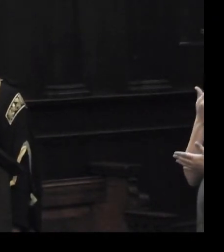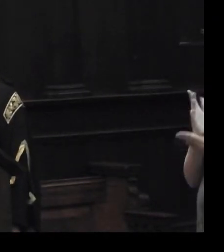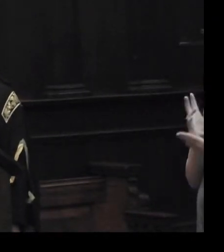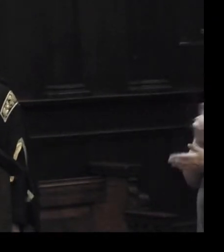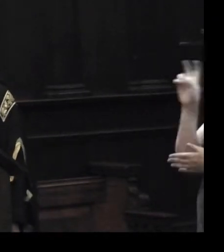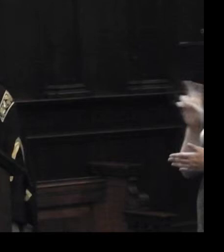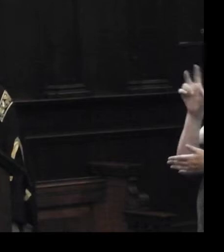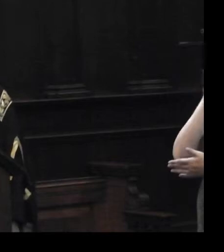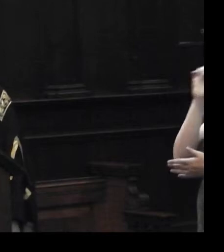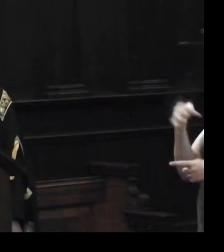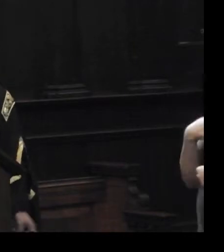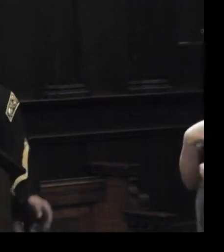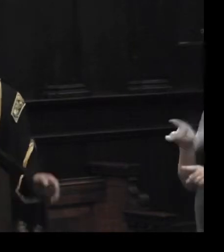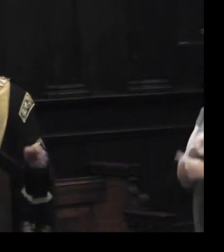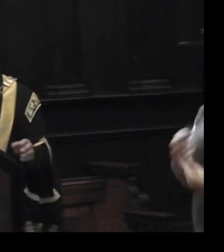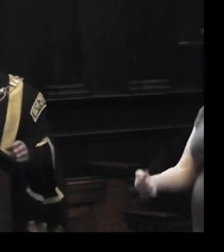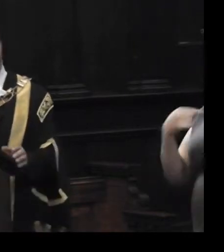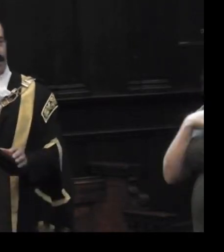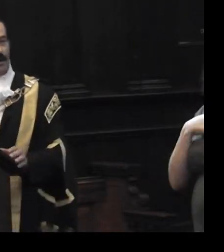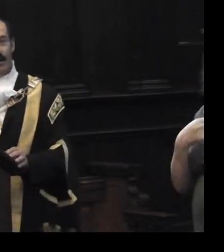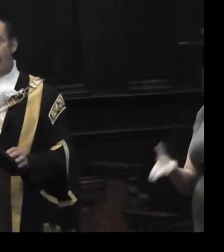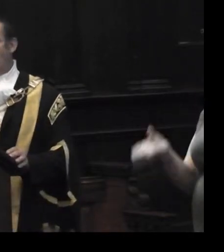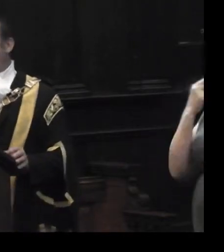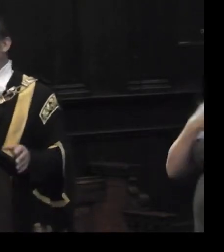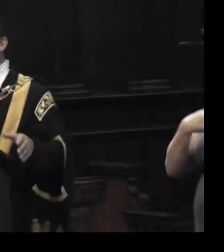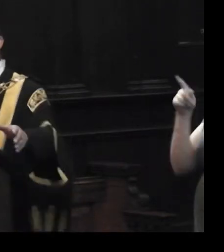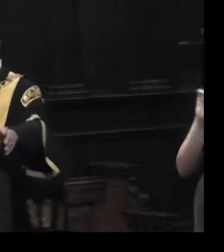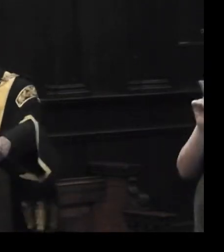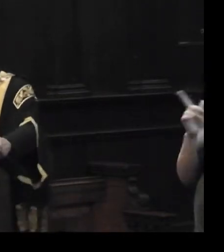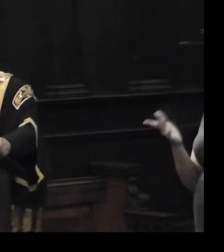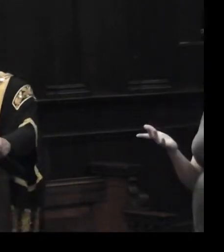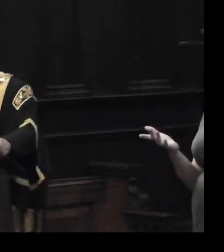reading. So what he said was,